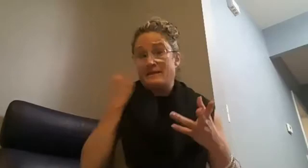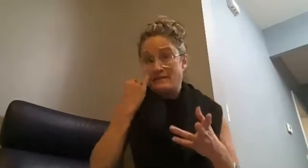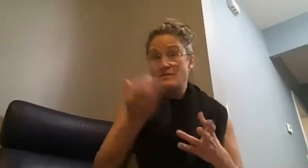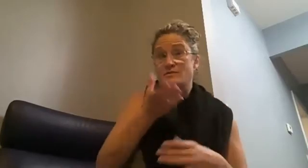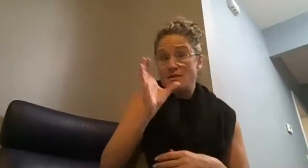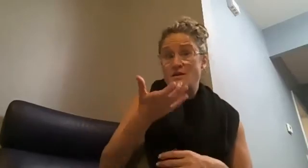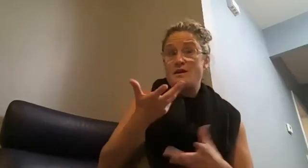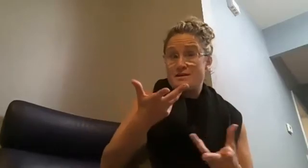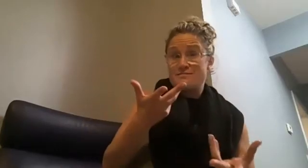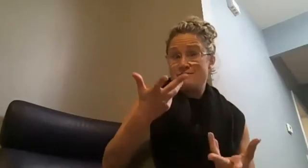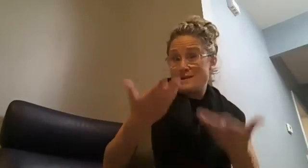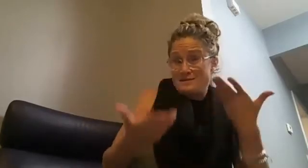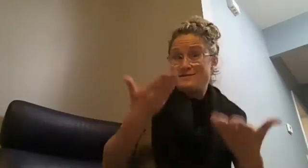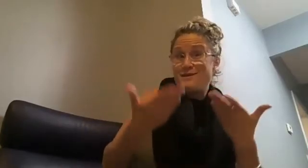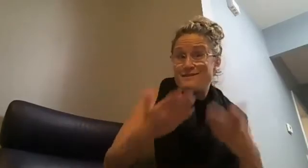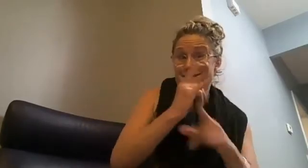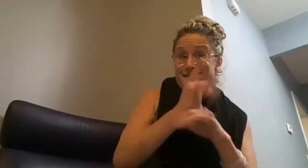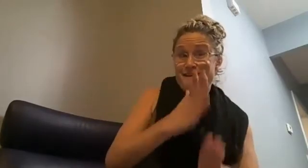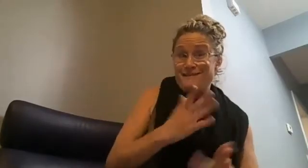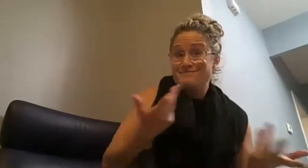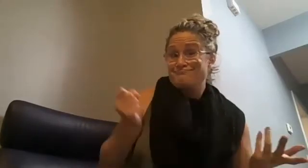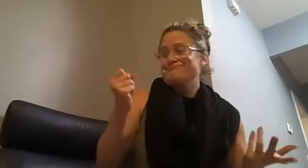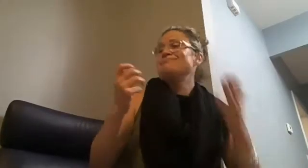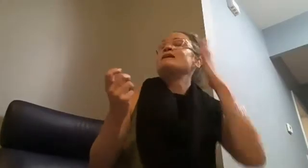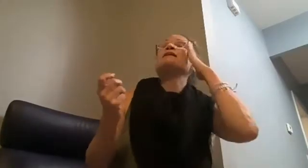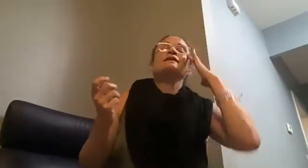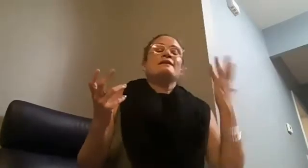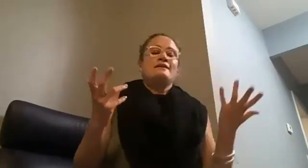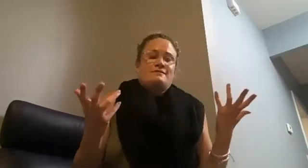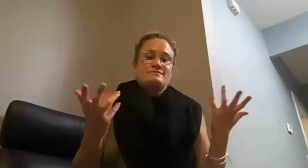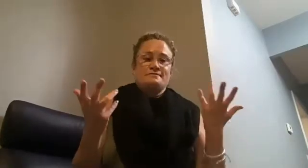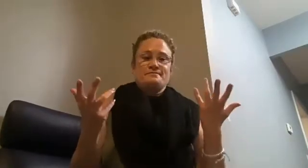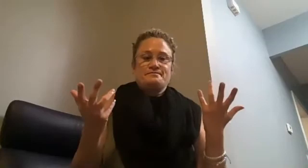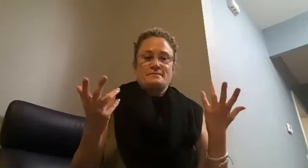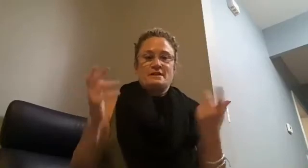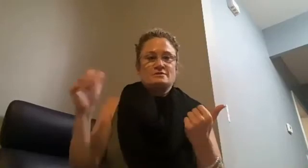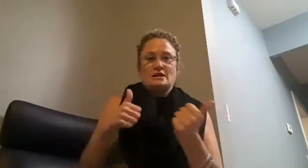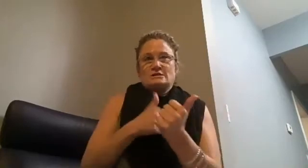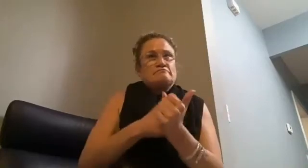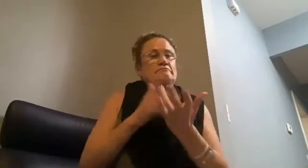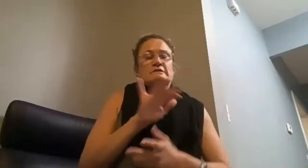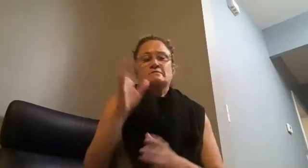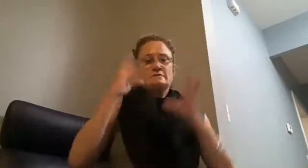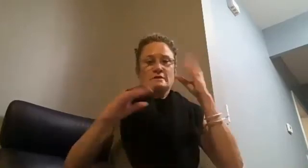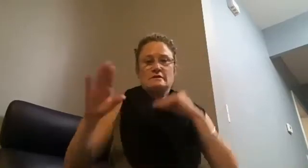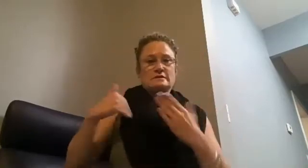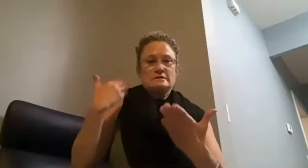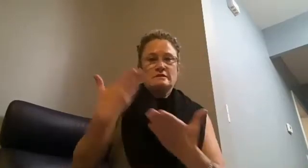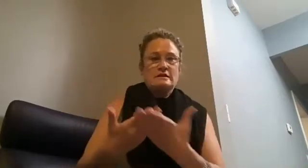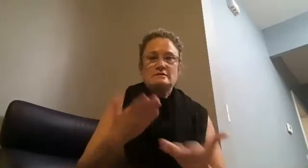there is a good chance you are an alcoholic. And I would basically chase that same experience up until I would get sober. And when